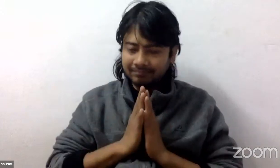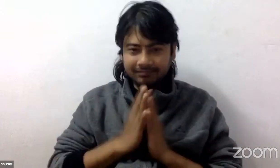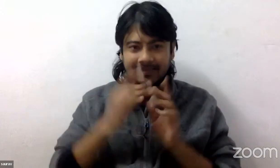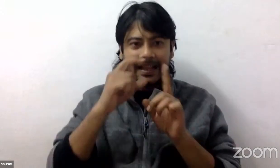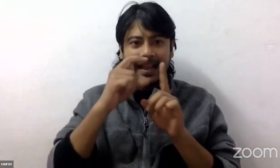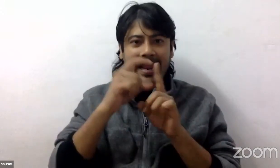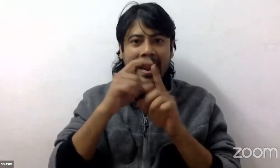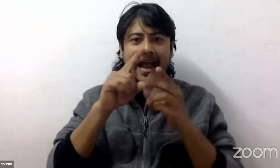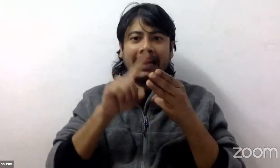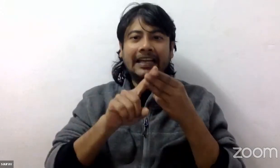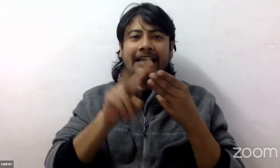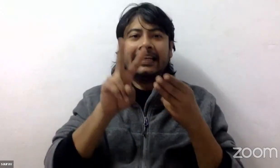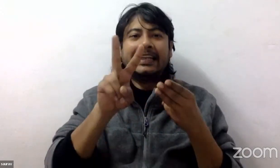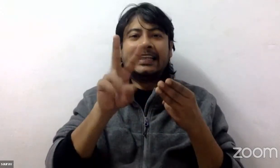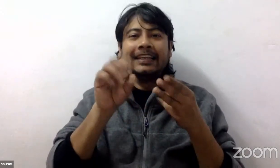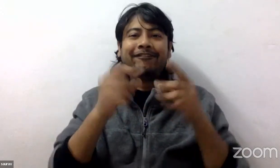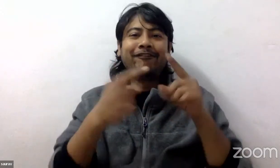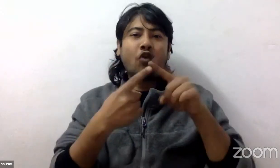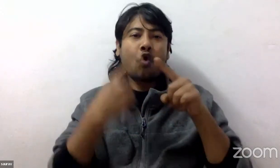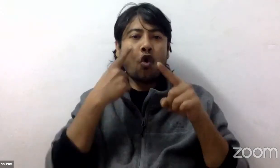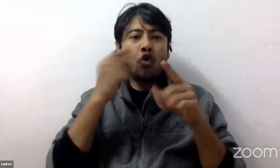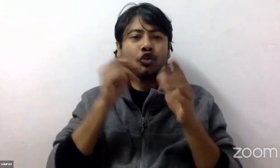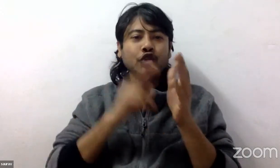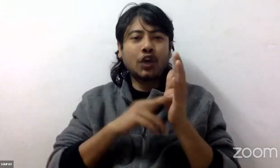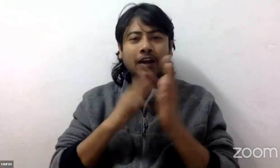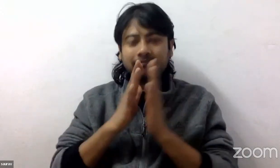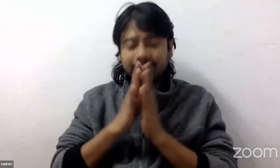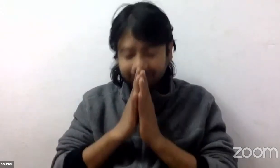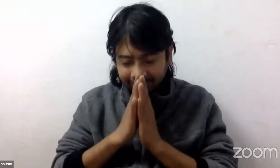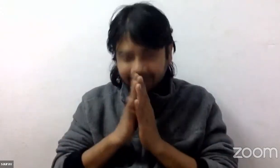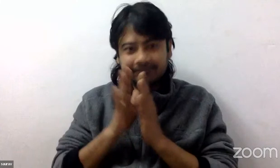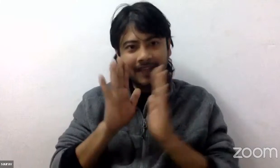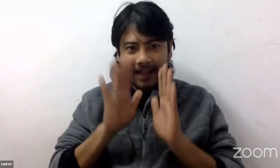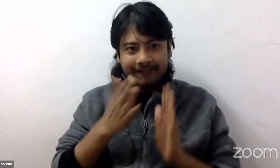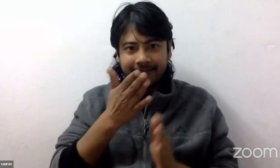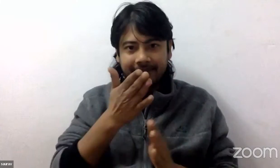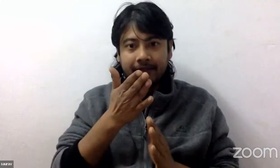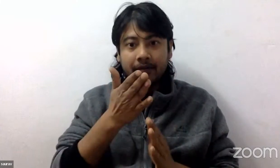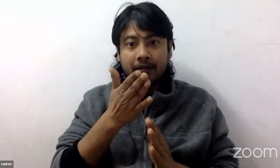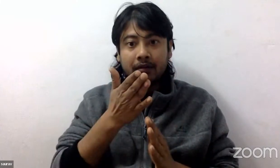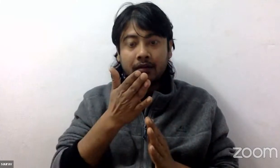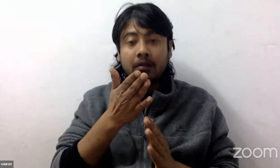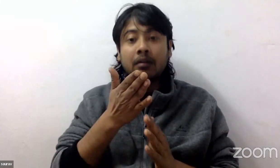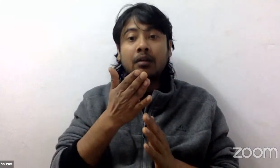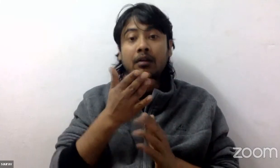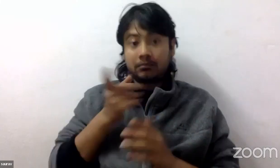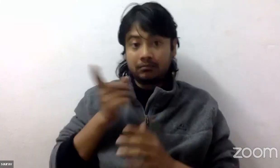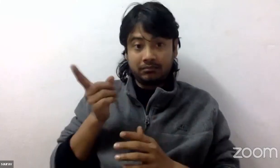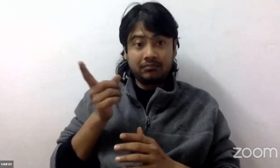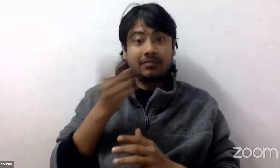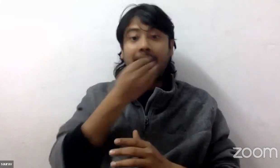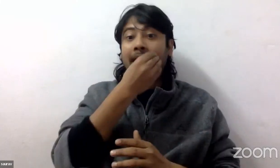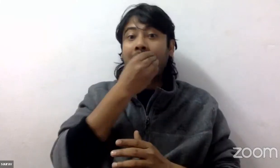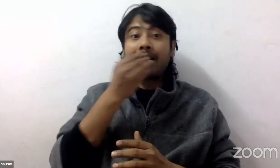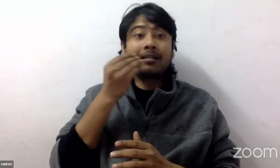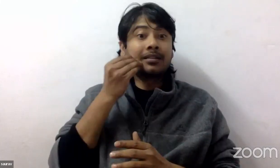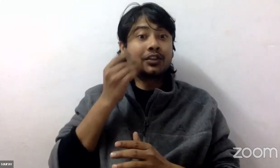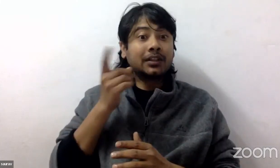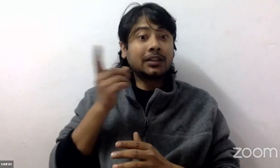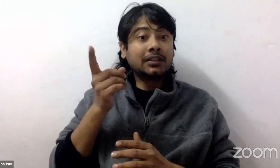not concentrate on what I have to eat, what I don't have to eat. Our focus should be more on pleasing the